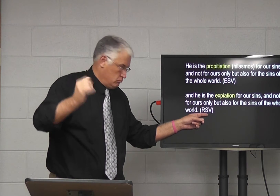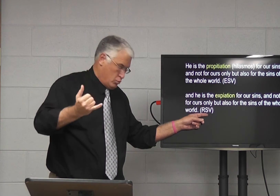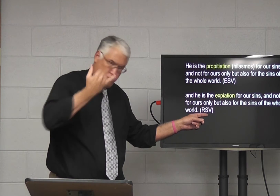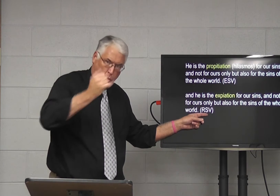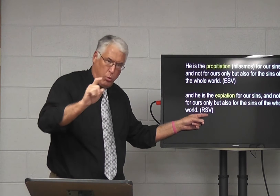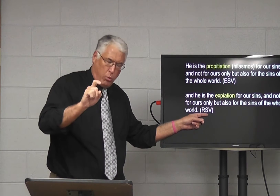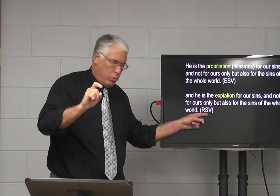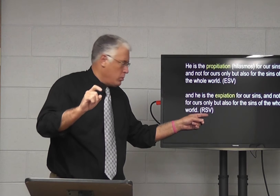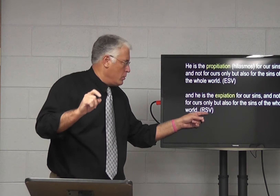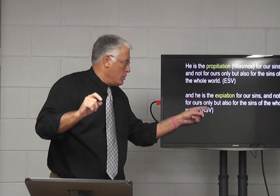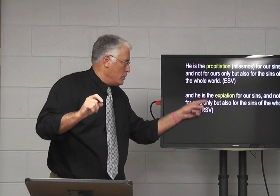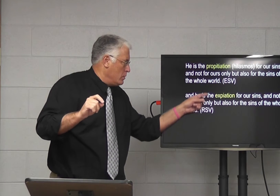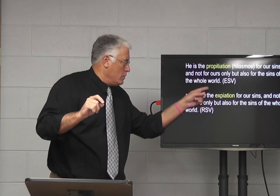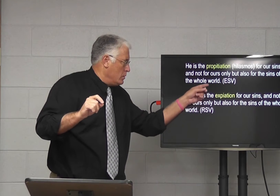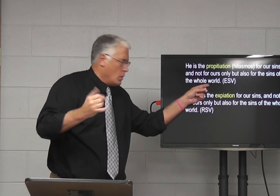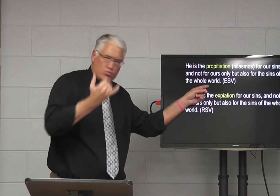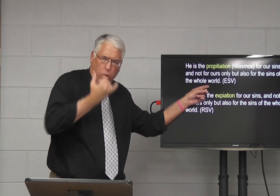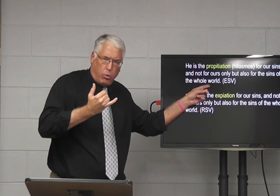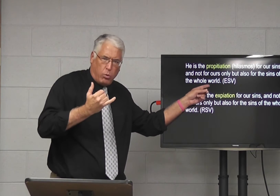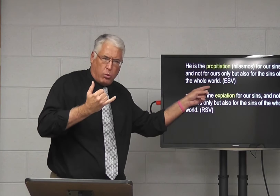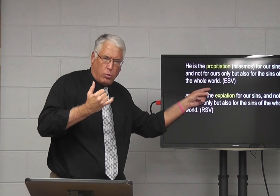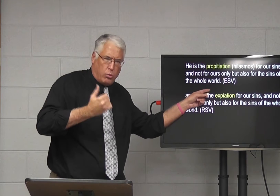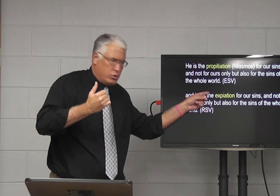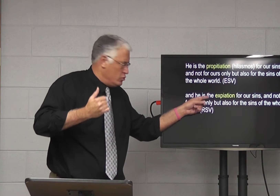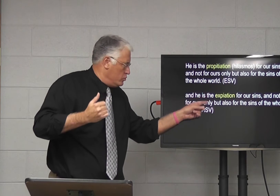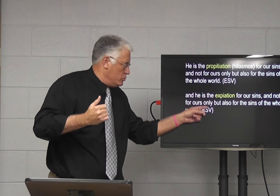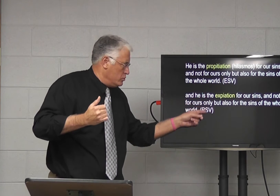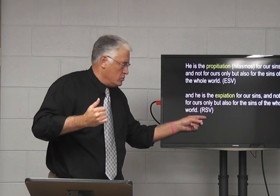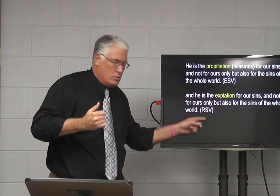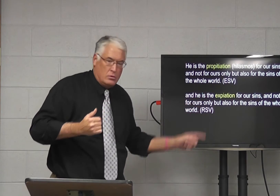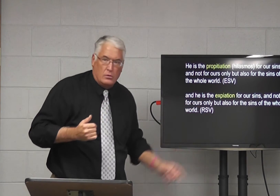Read standard version. Is it wrong? Which one?